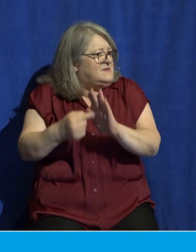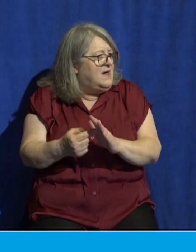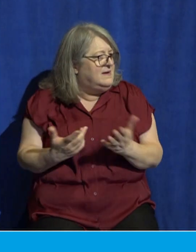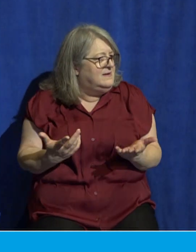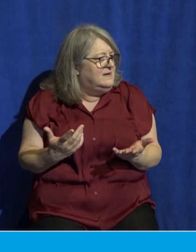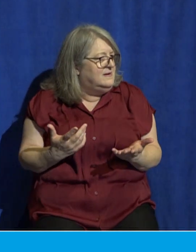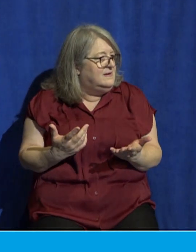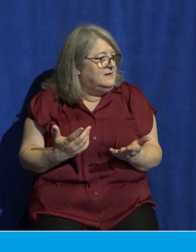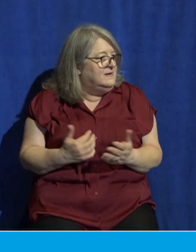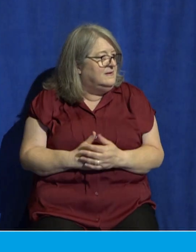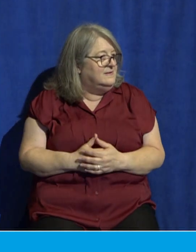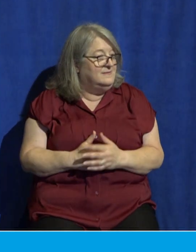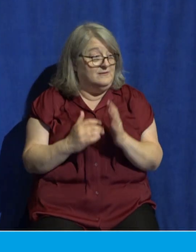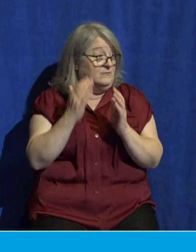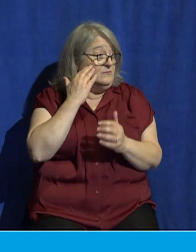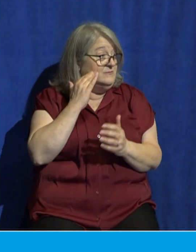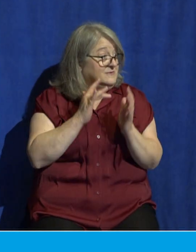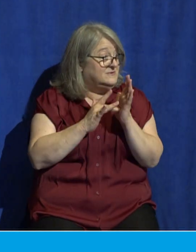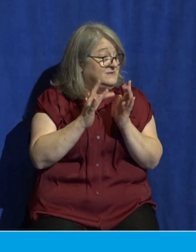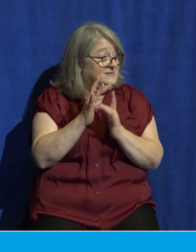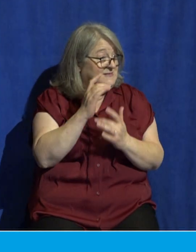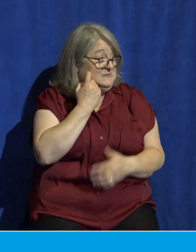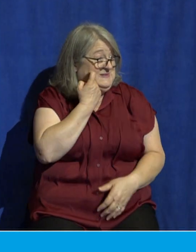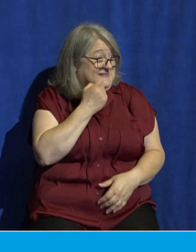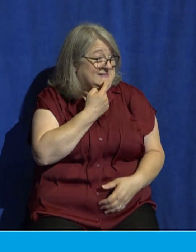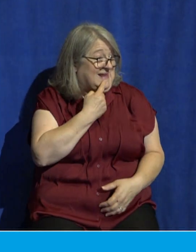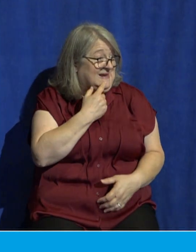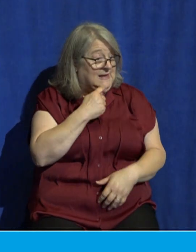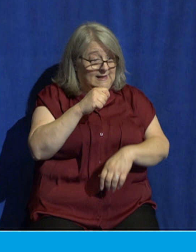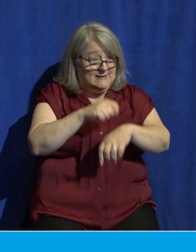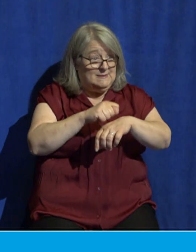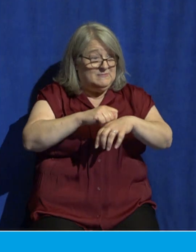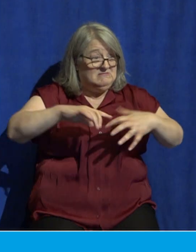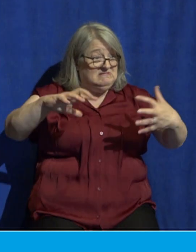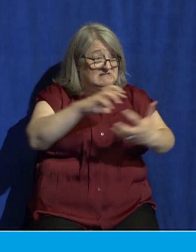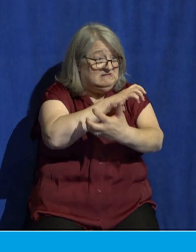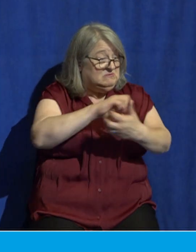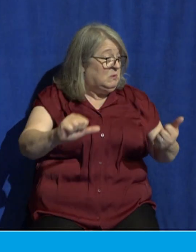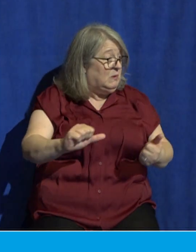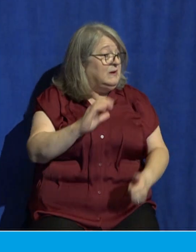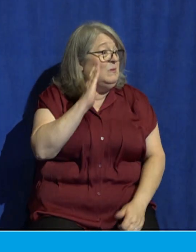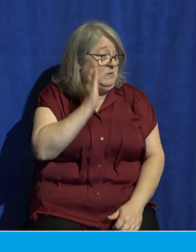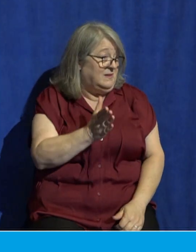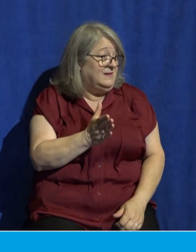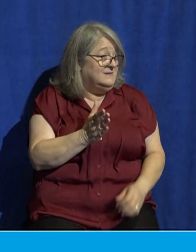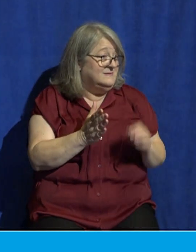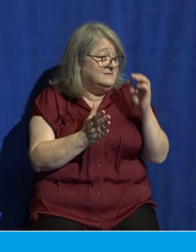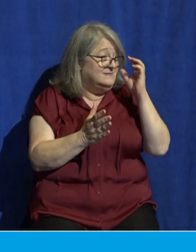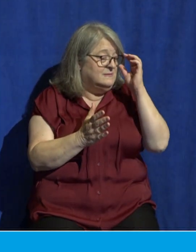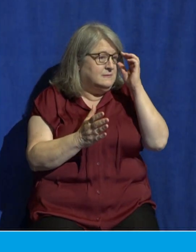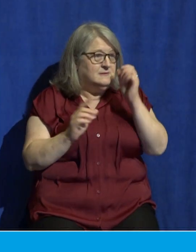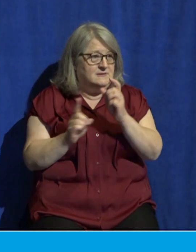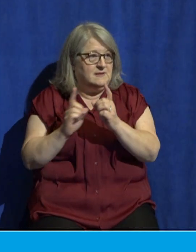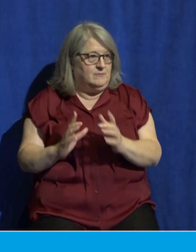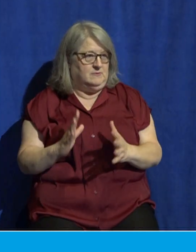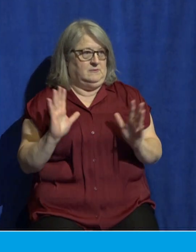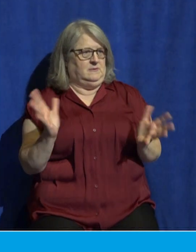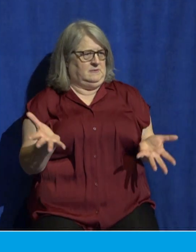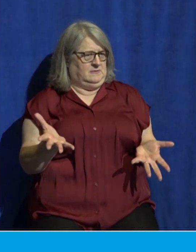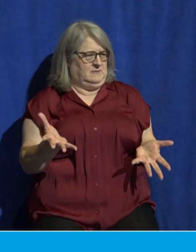has just said, the temple is going to be torn down. It's going to be destroyed. The disciples are like, Jesus, can we circle back to